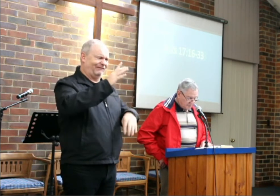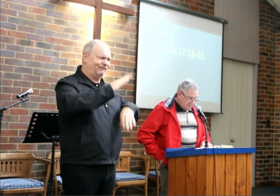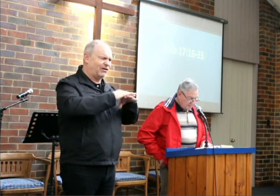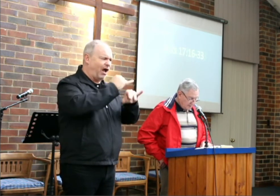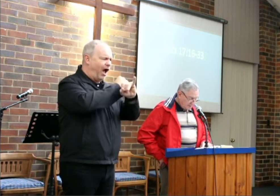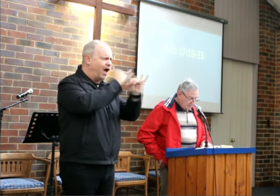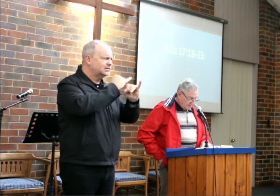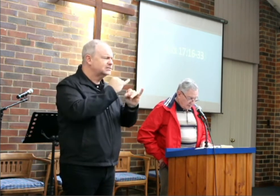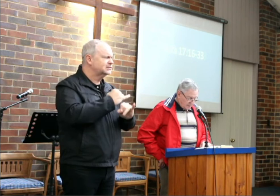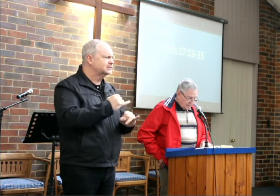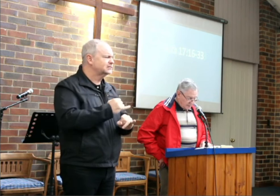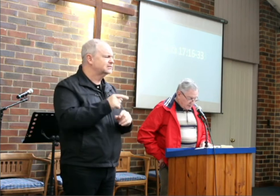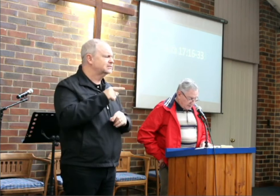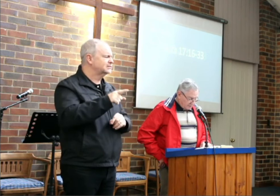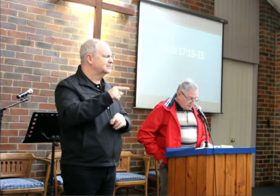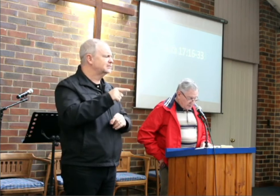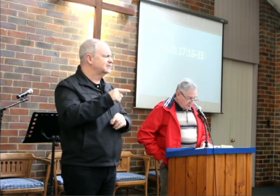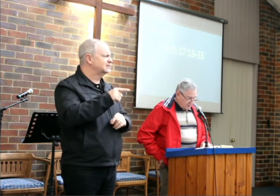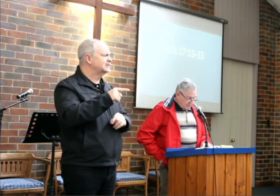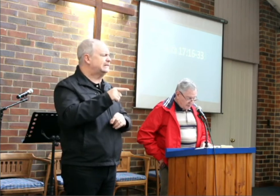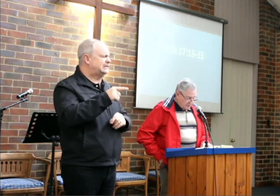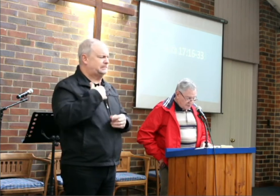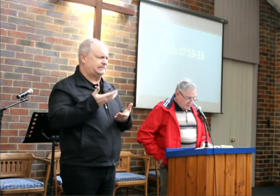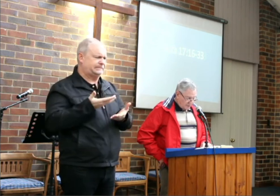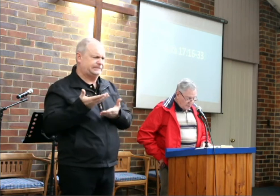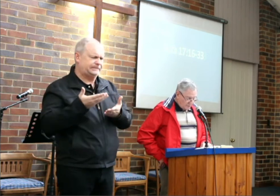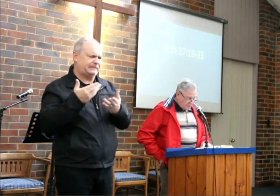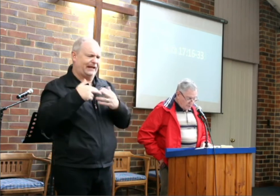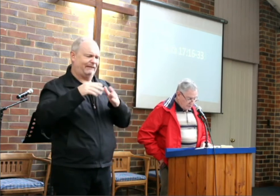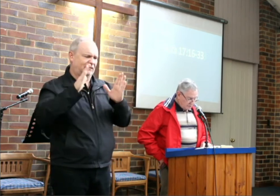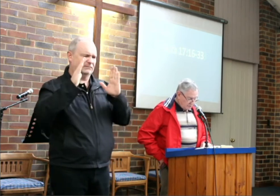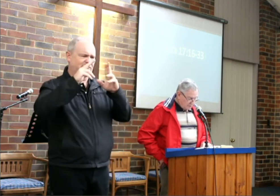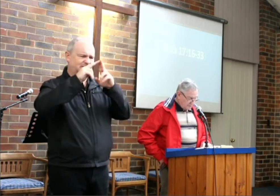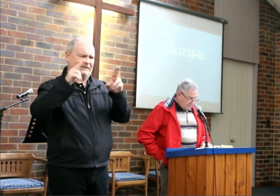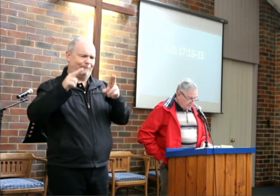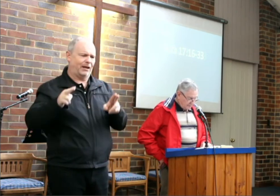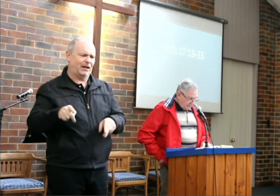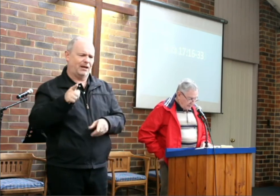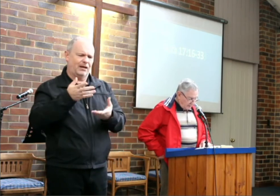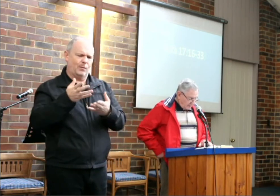idols. So he reasoned in the synagogue with the Jews